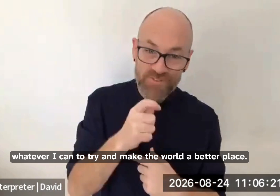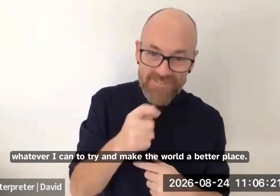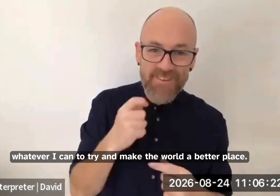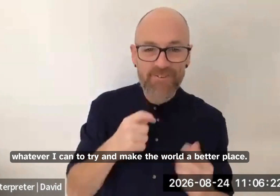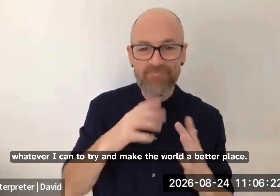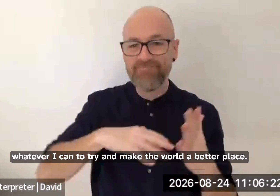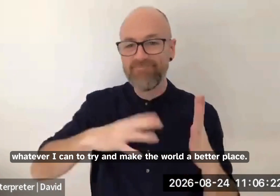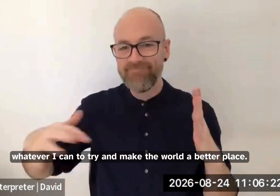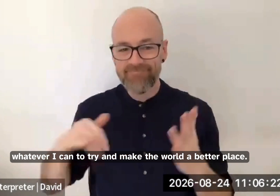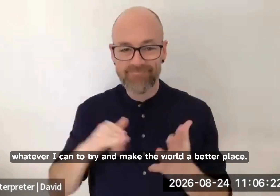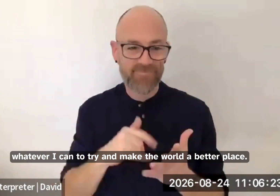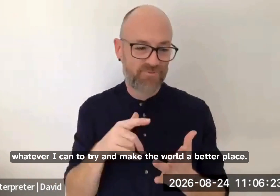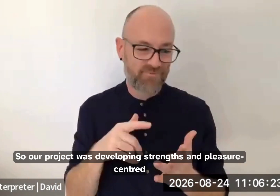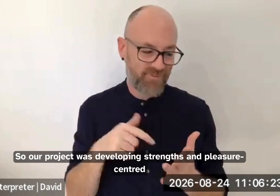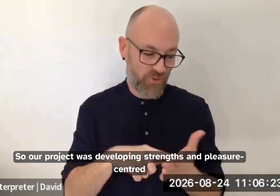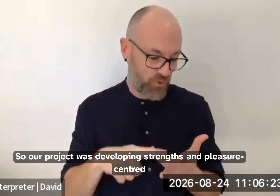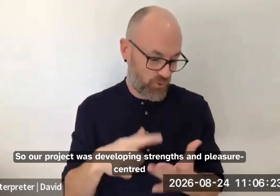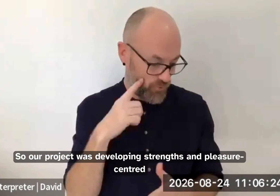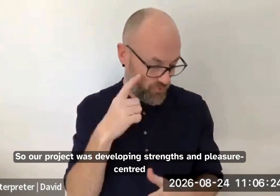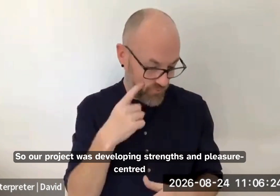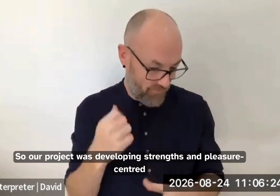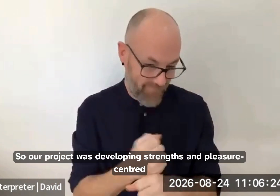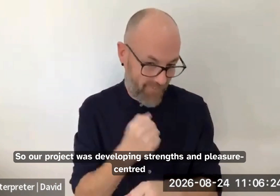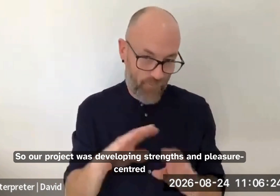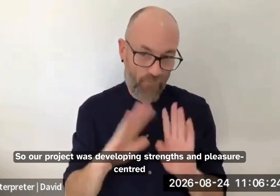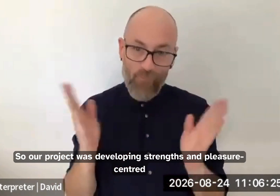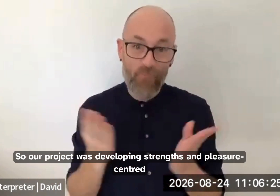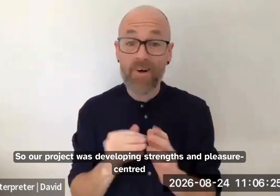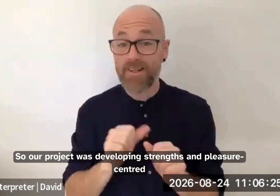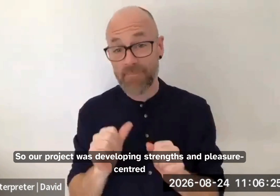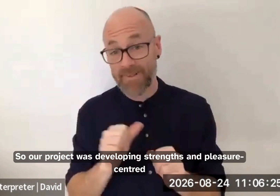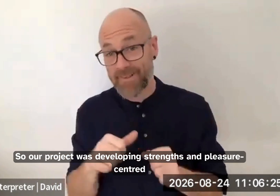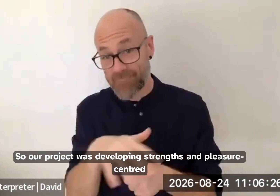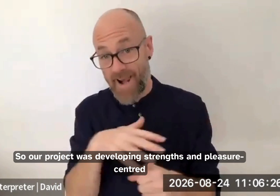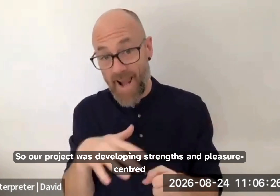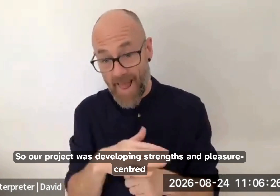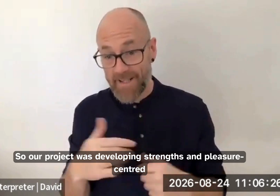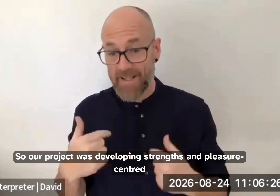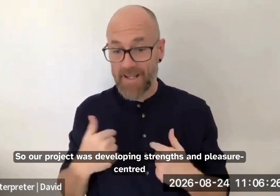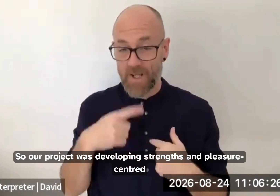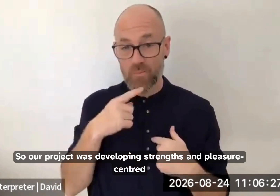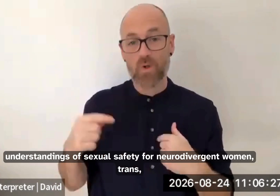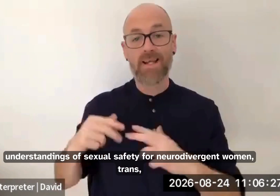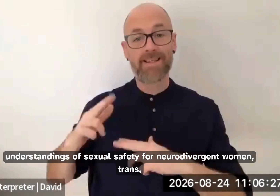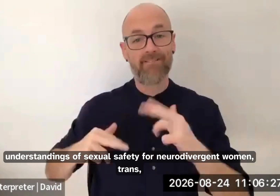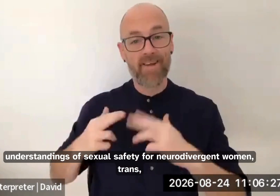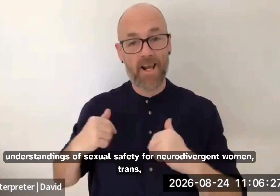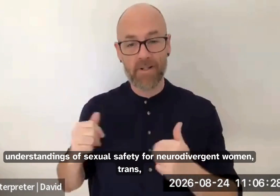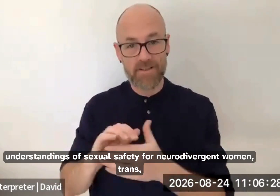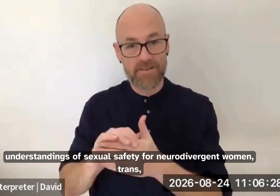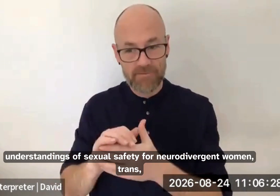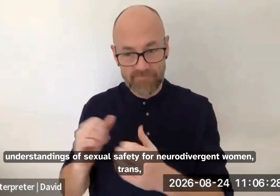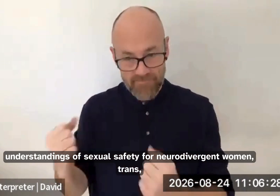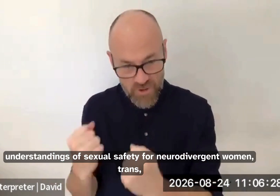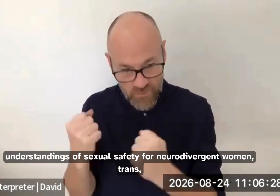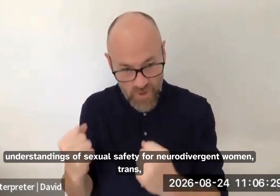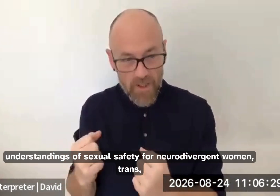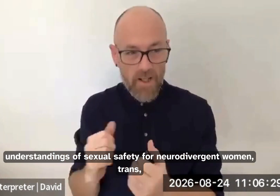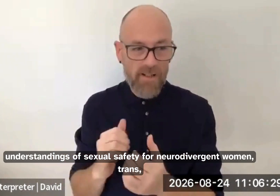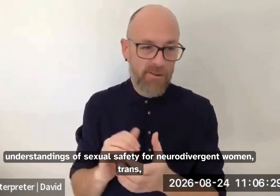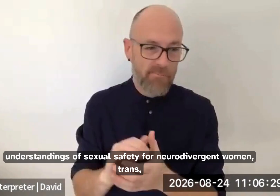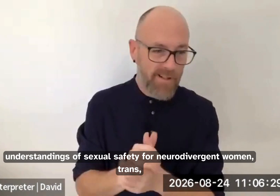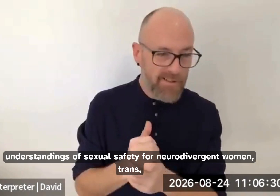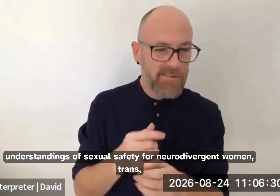I can to try and make the world a better place. So our project was developing strengths and pleasure-centered understandings of sexual safety